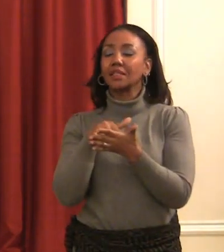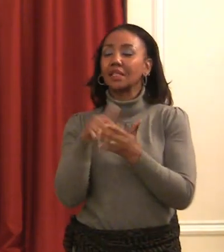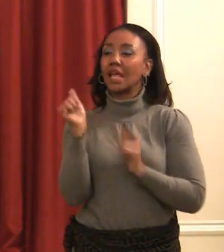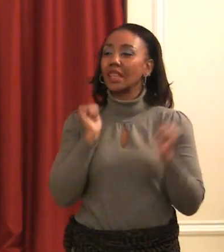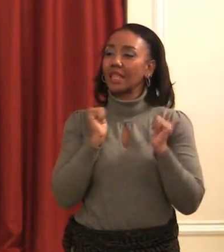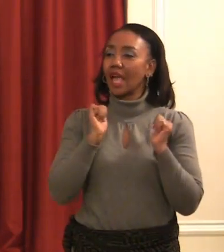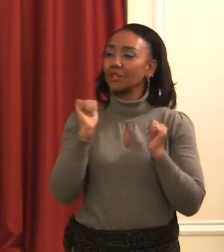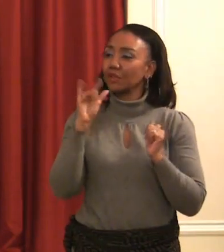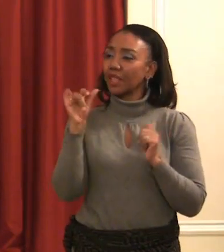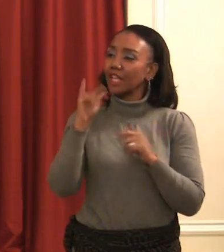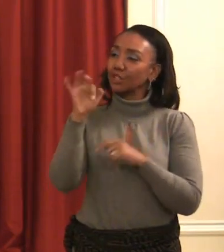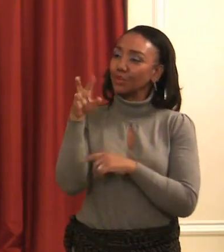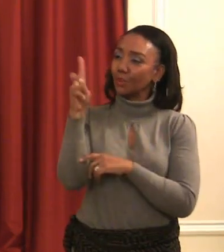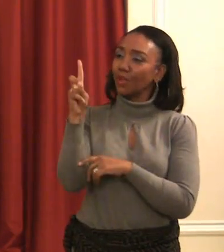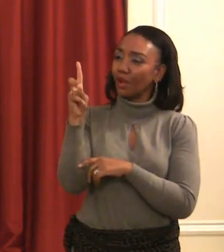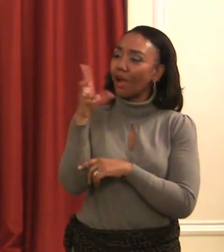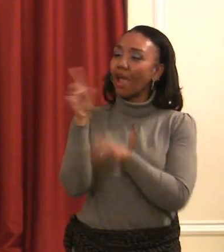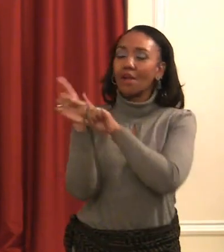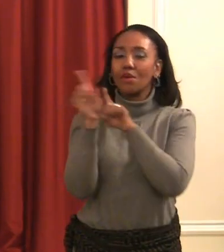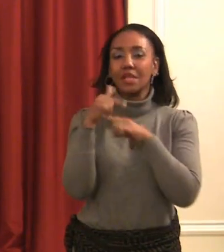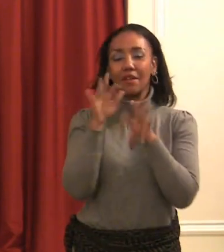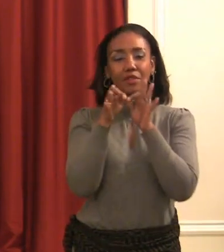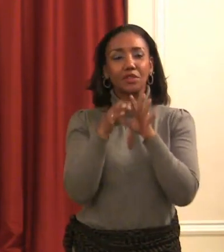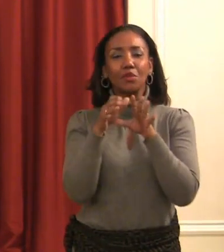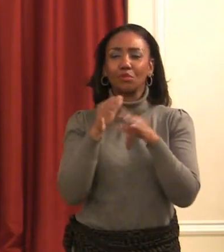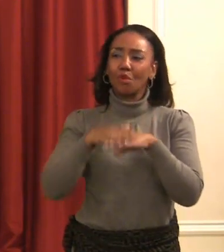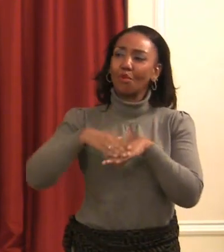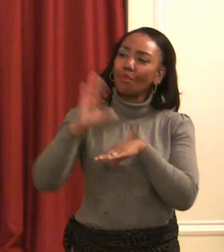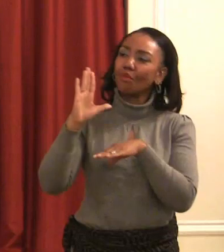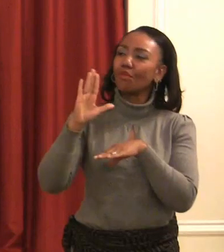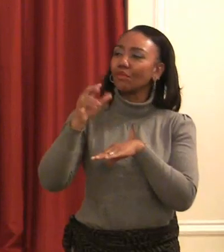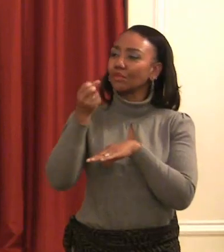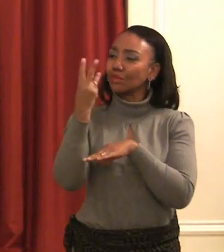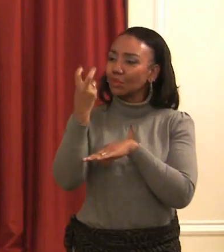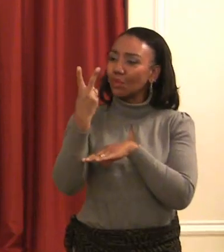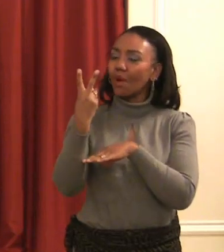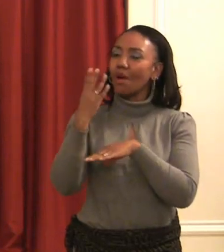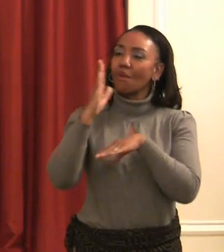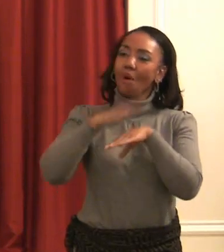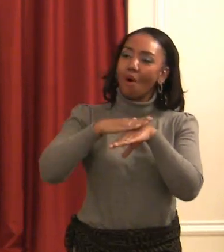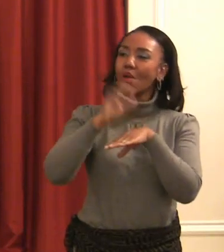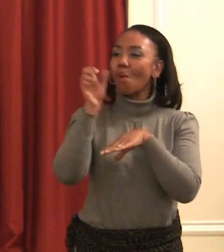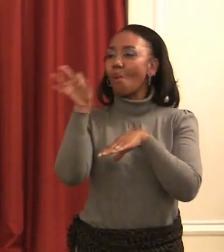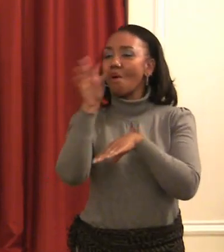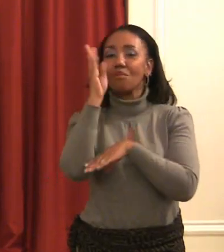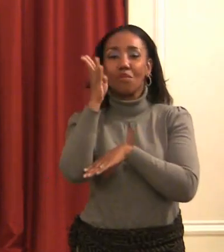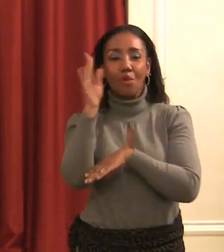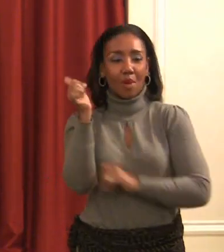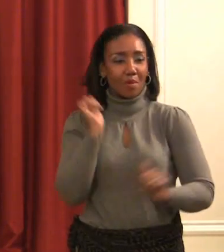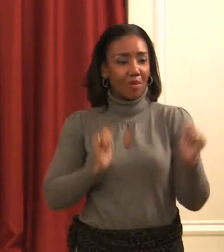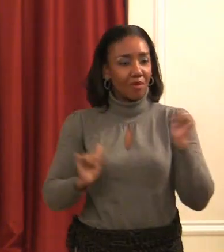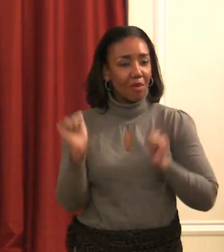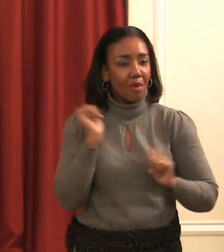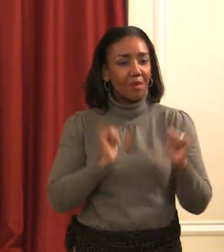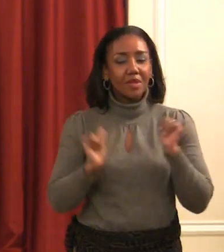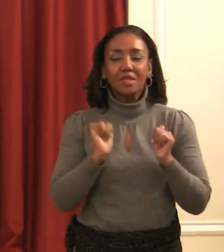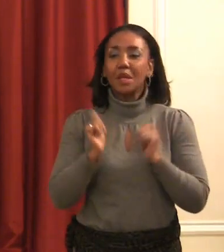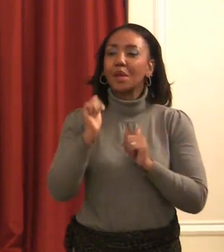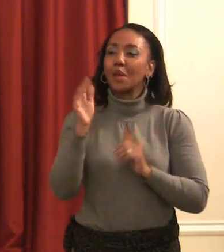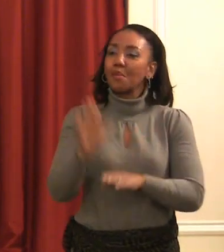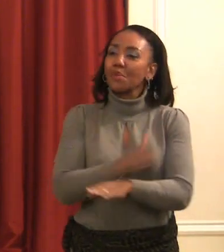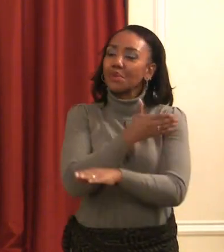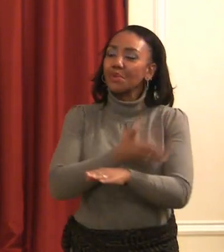theatrical interpreting at Juilliard and has interpreted over a dozen on and off Broadway performances,